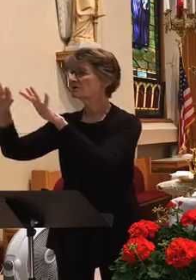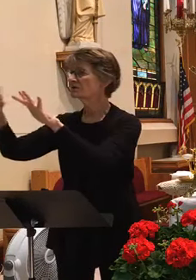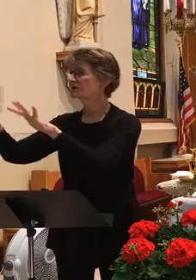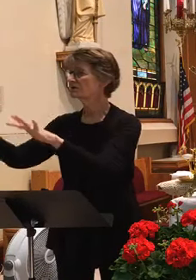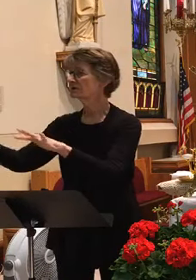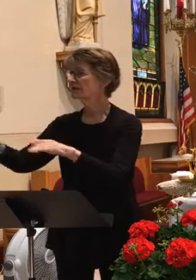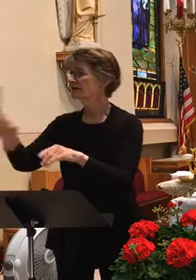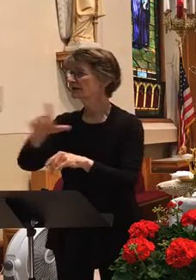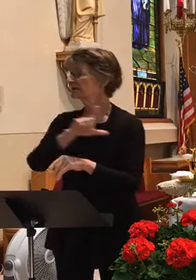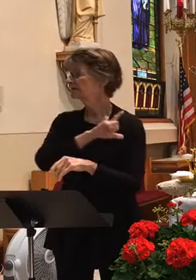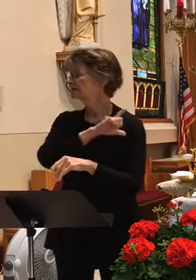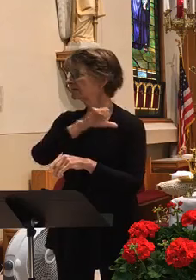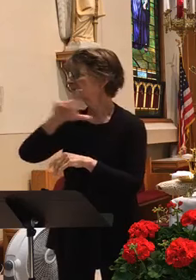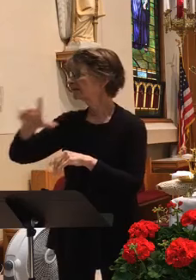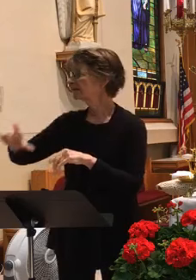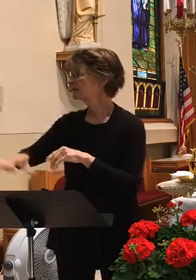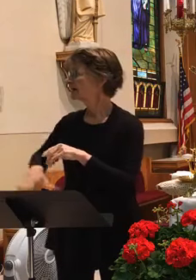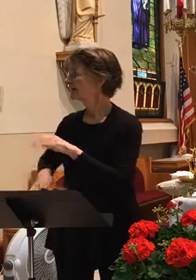eleison.